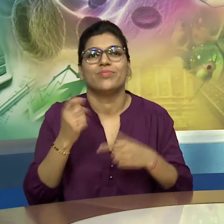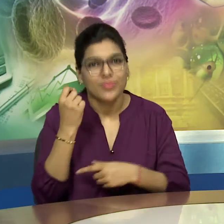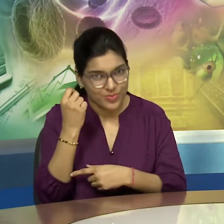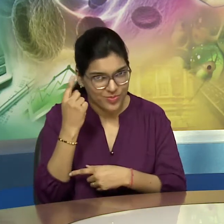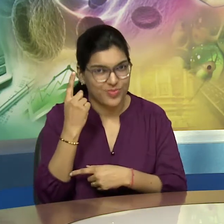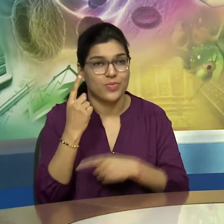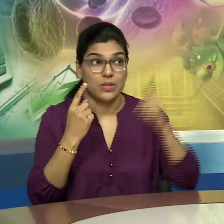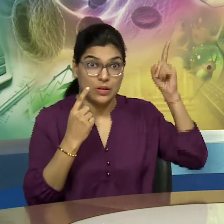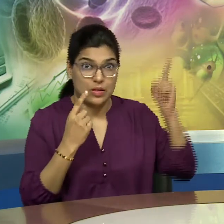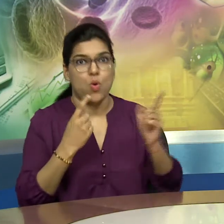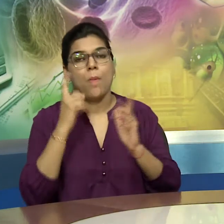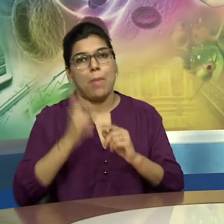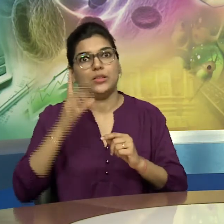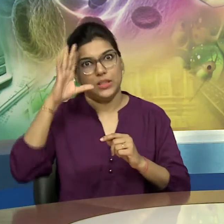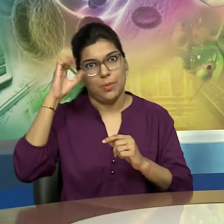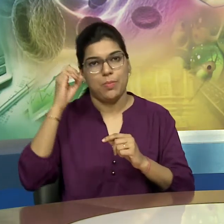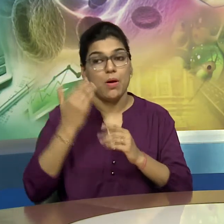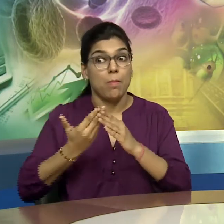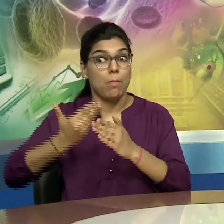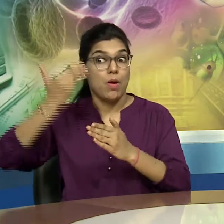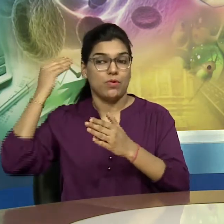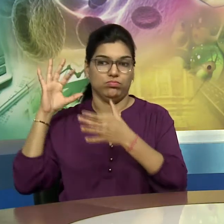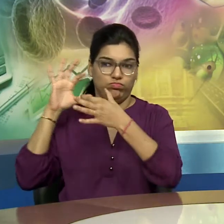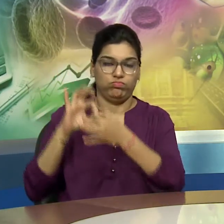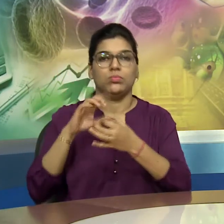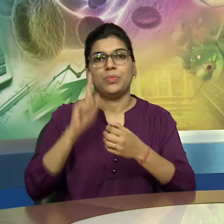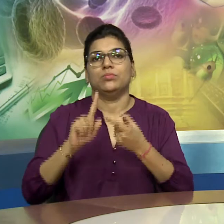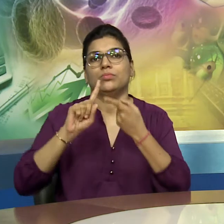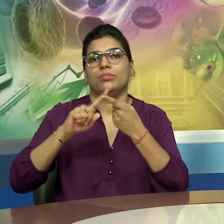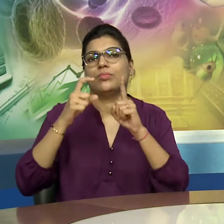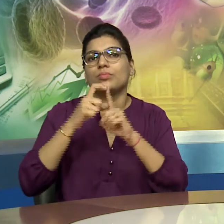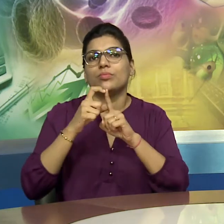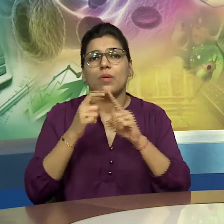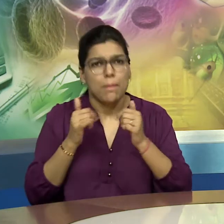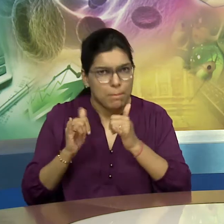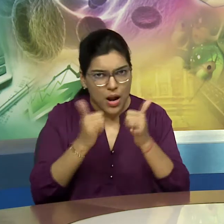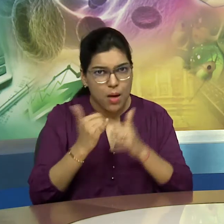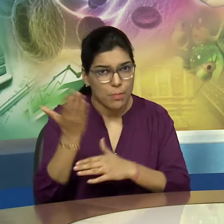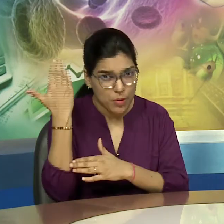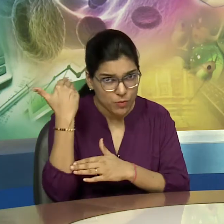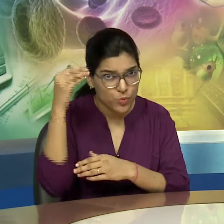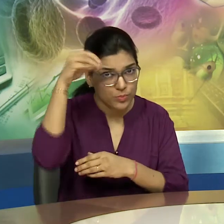If you are using ed, that means it has happened, and if you are using did, did